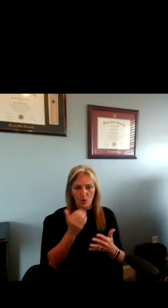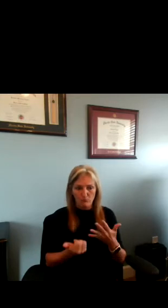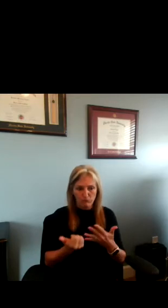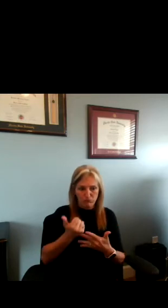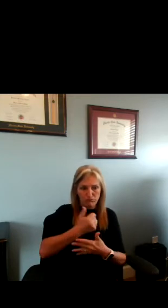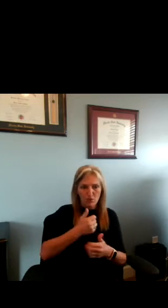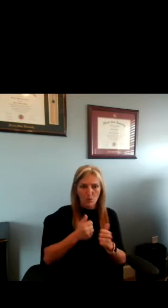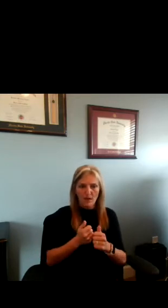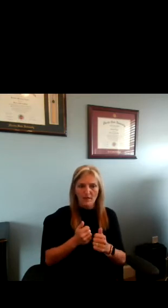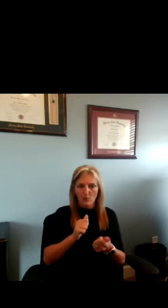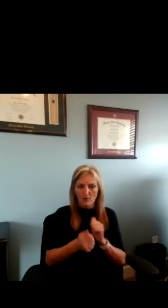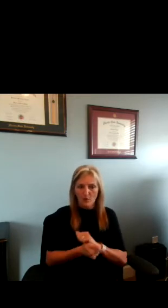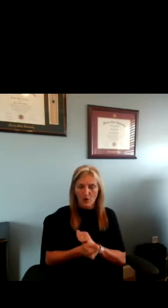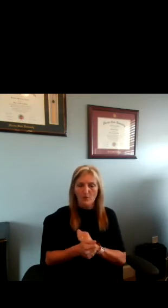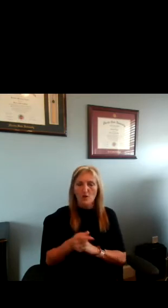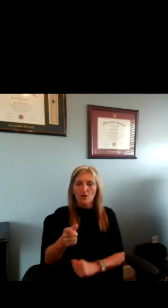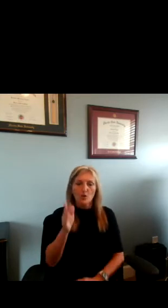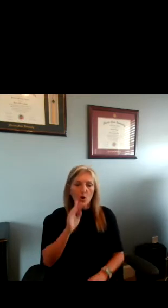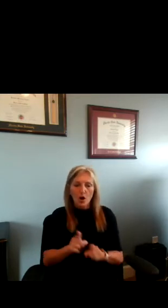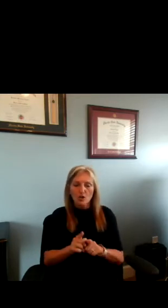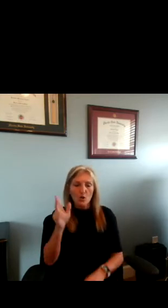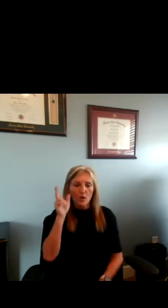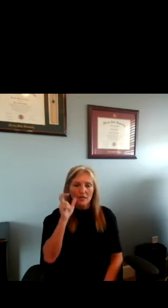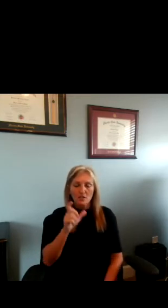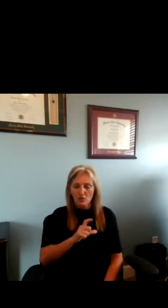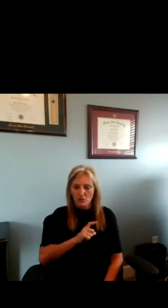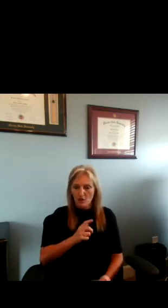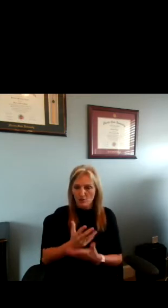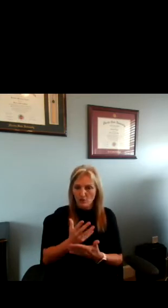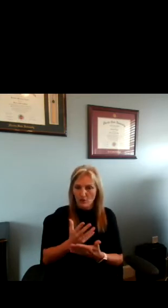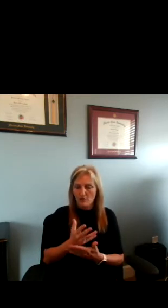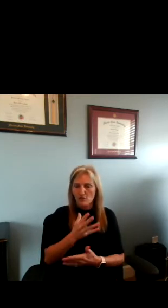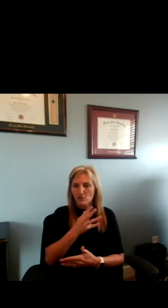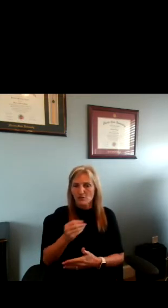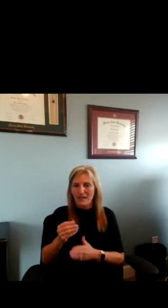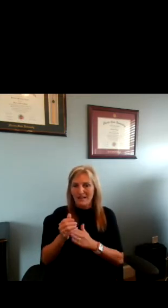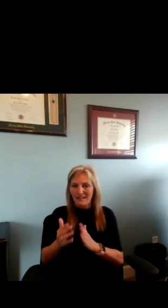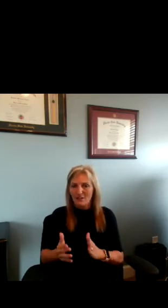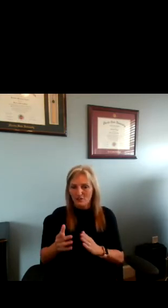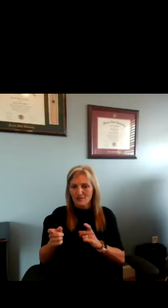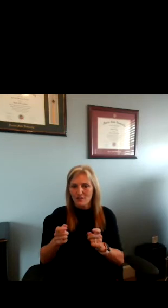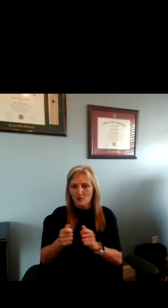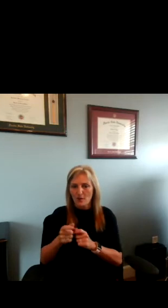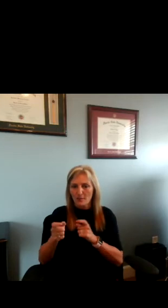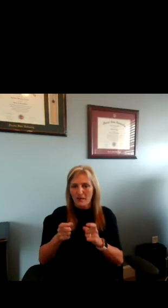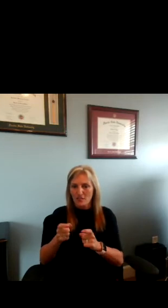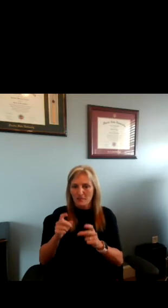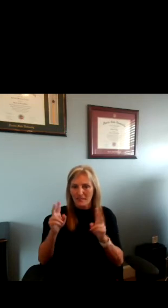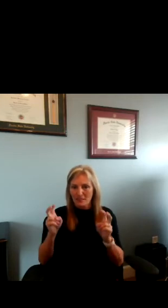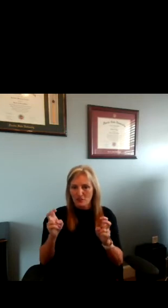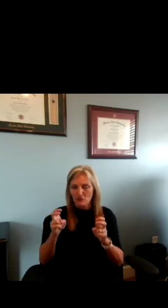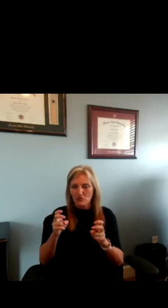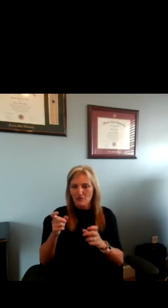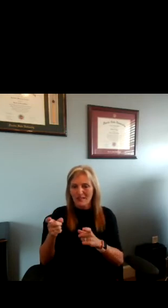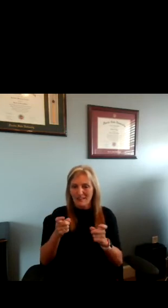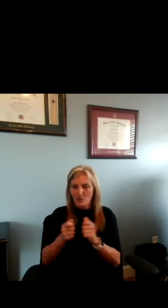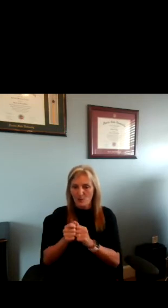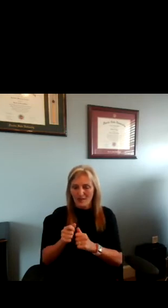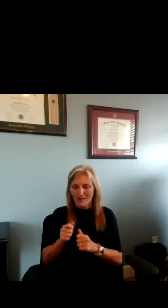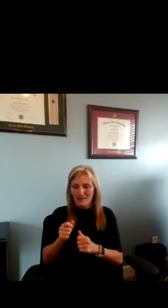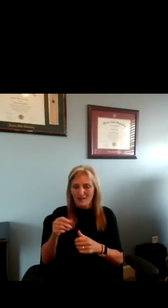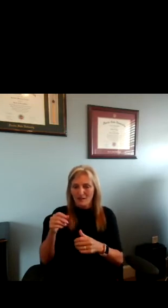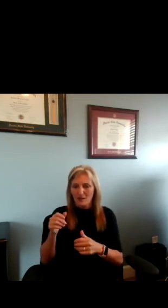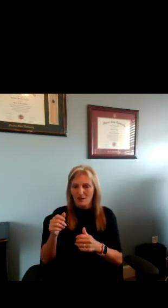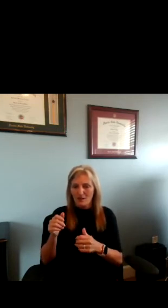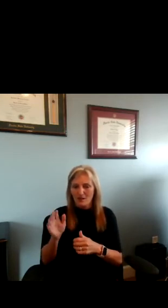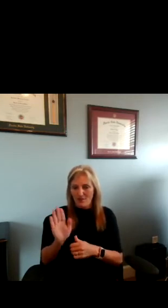You will listen to correctional officers and leaders discuss the organizational and management issues they encounter in their work. And you will learn